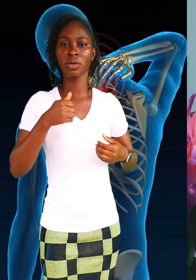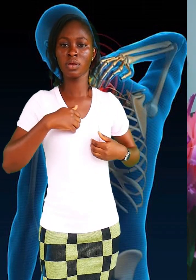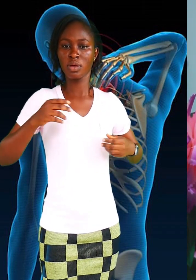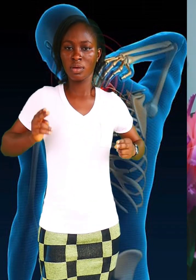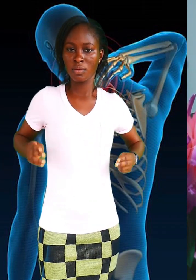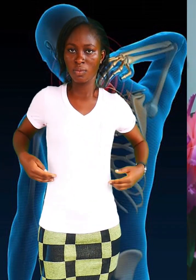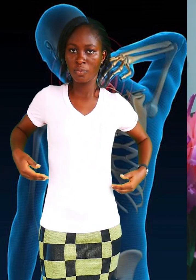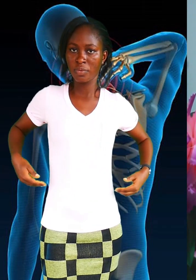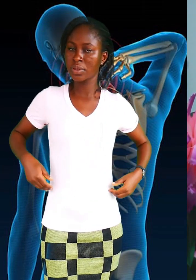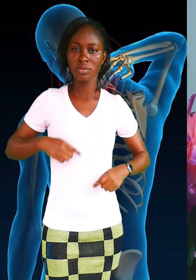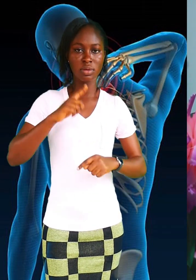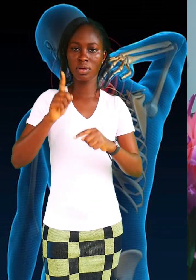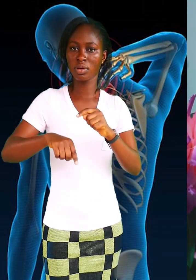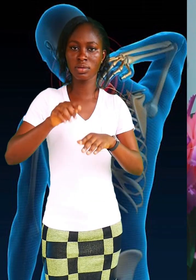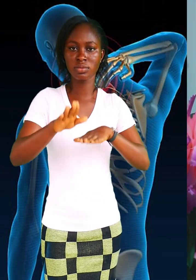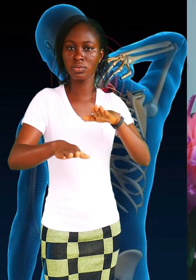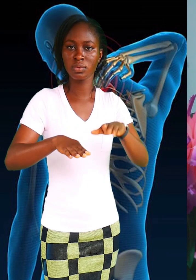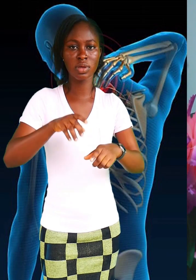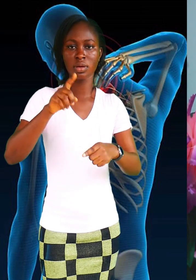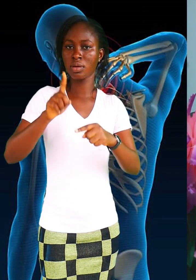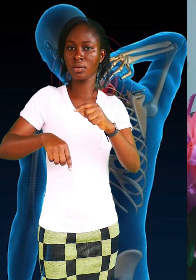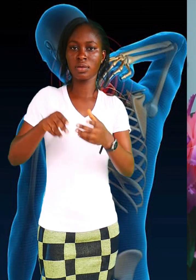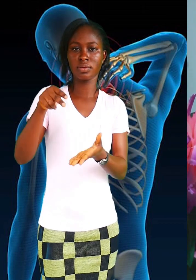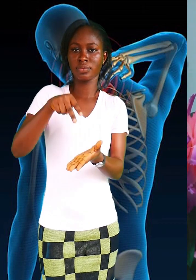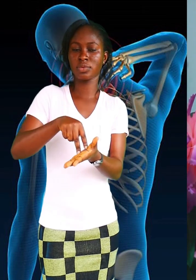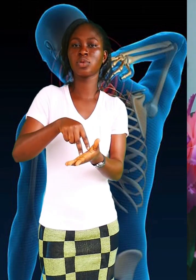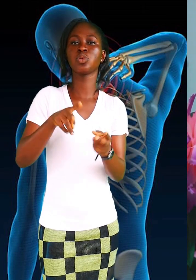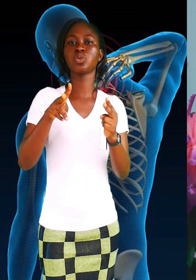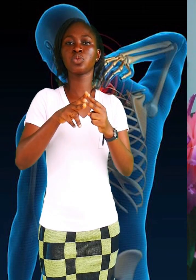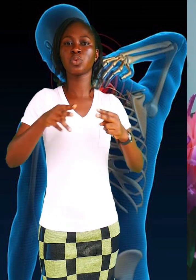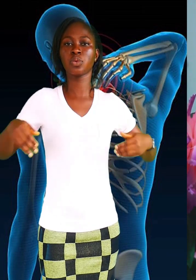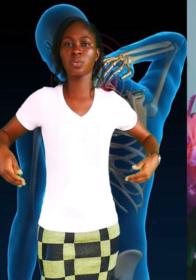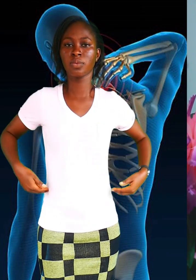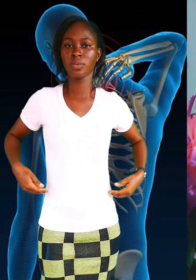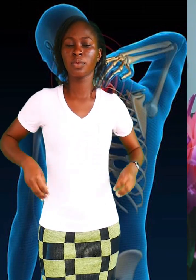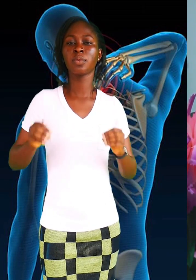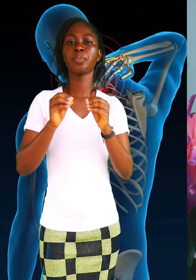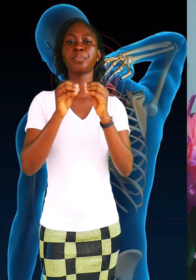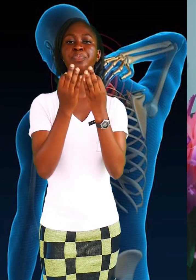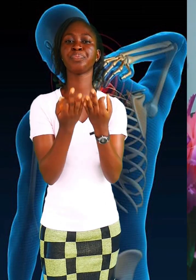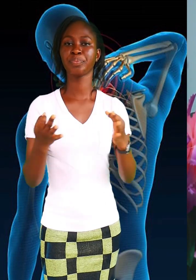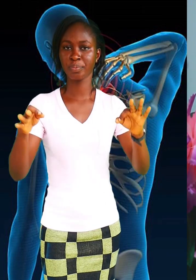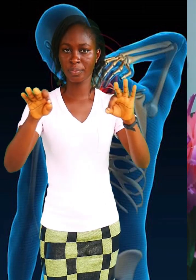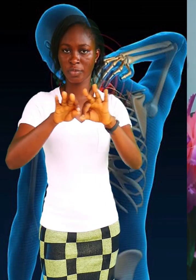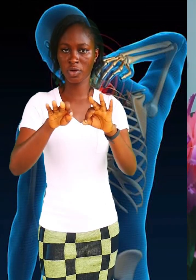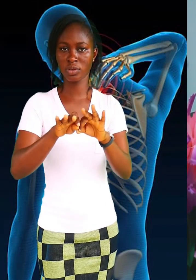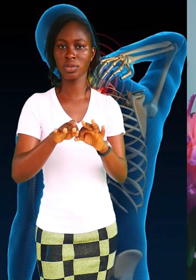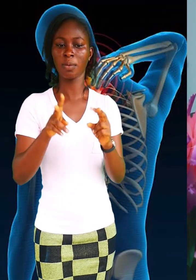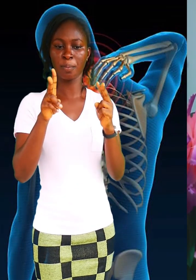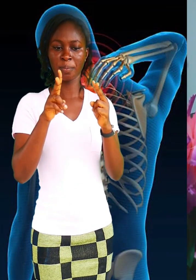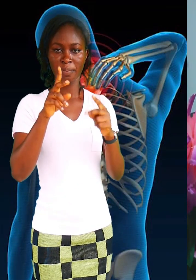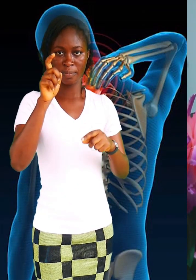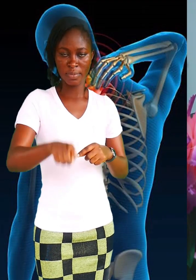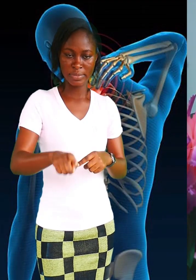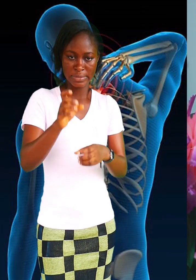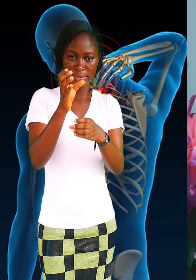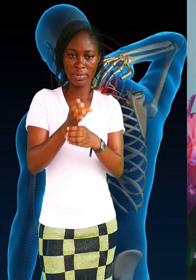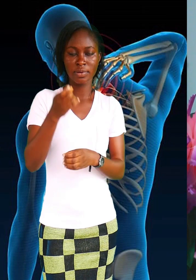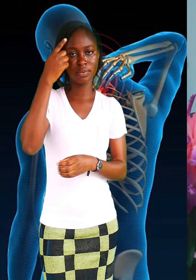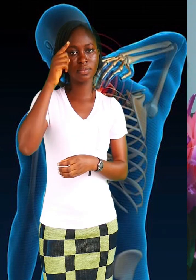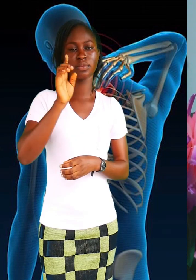untimentinas, untimin swing in a hole. And into sissy, a dear a year, as I see a shay sissy. Esu yie pa